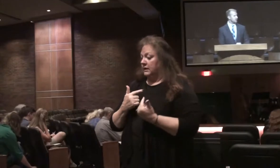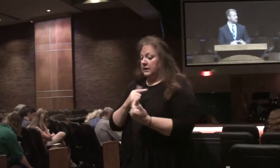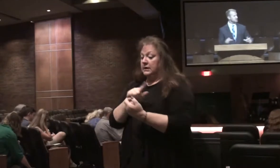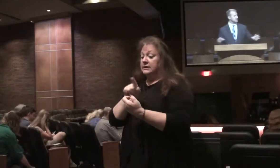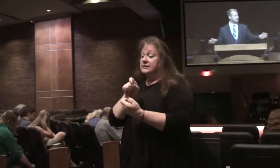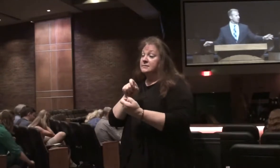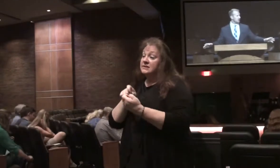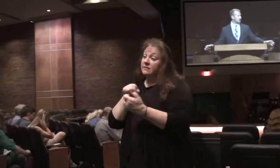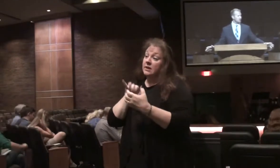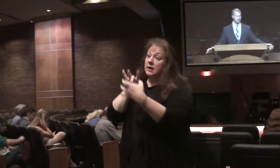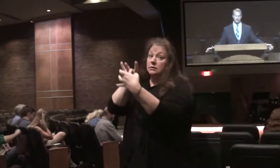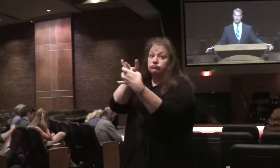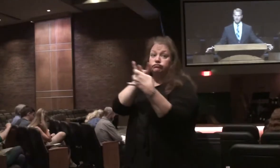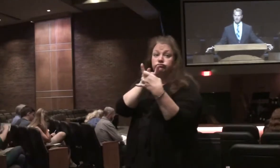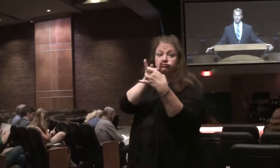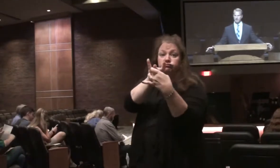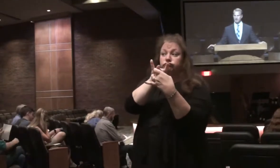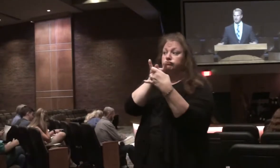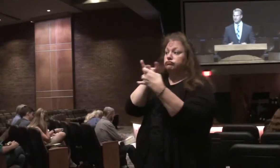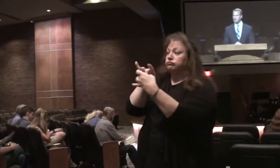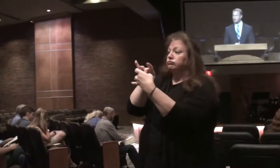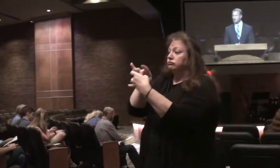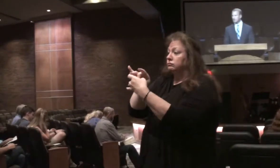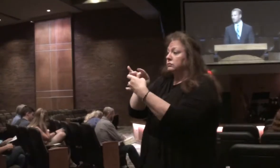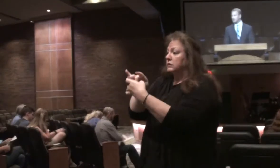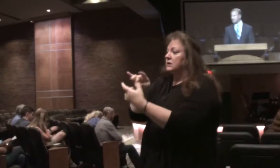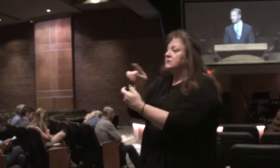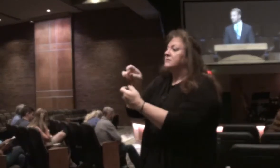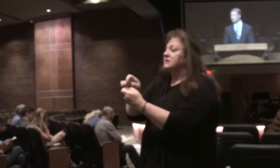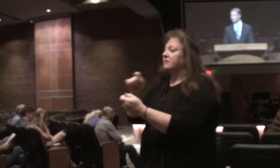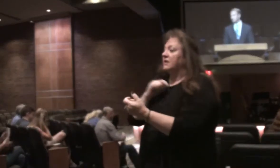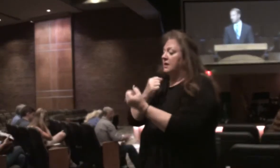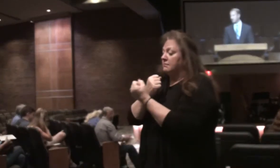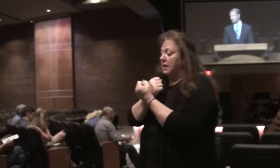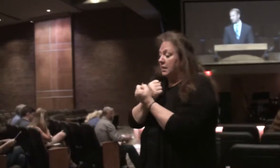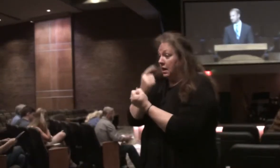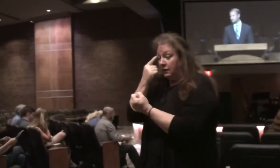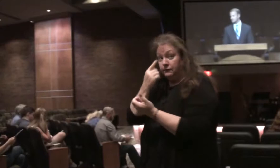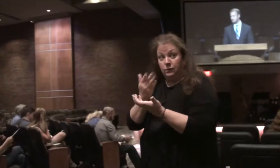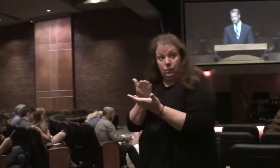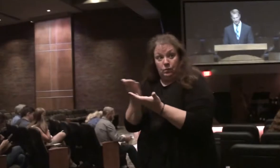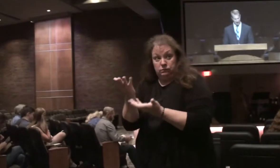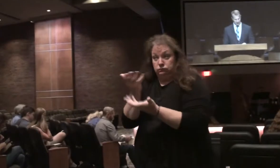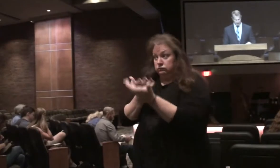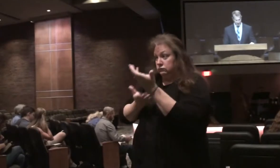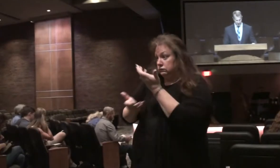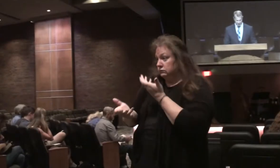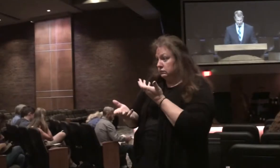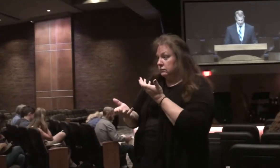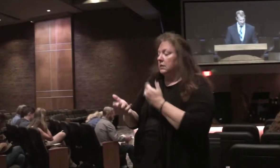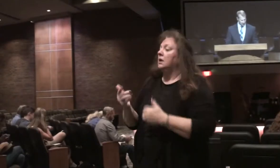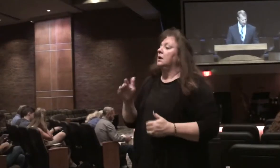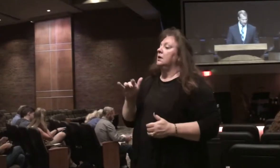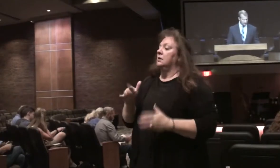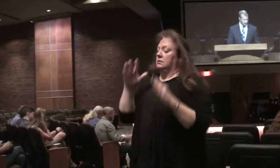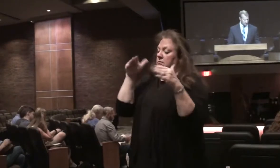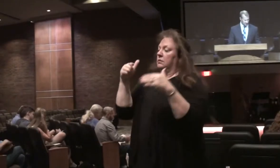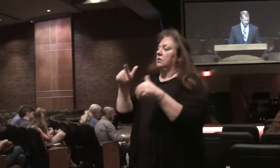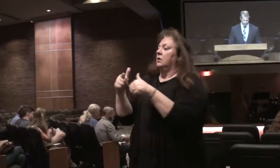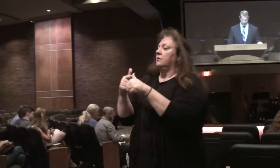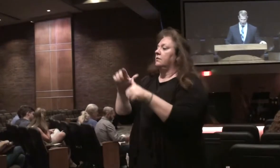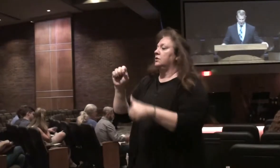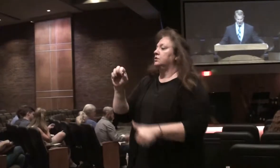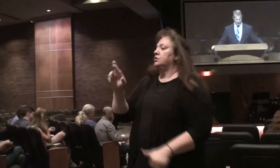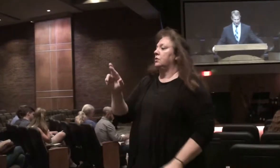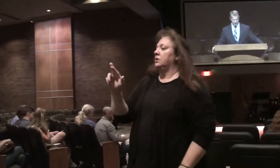in our relationship to one another. And specifically in our love for one another. I want to direct our attention this morning to 1